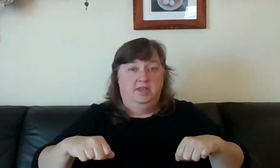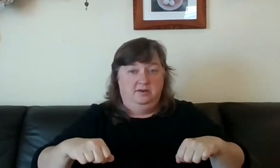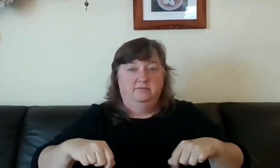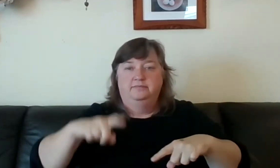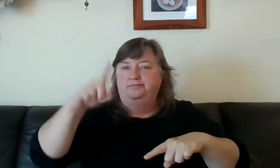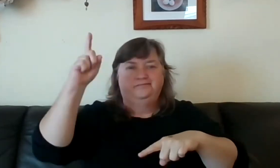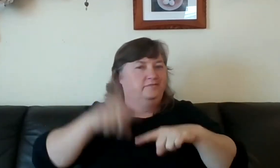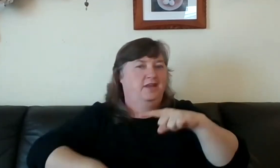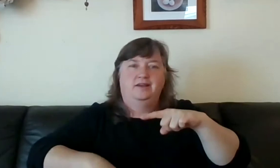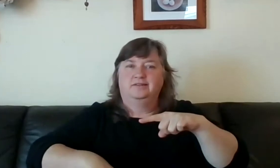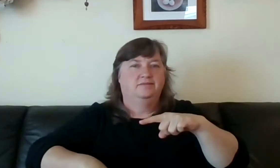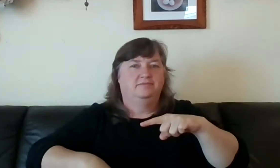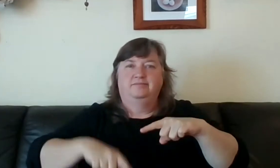Can. Can't.